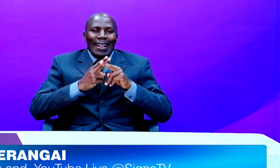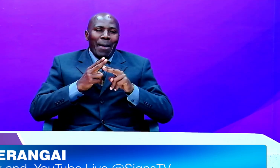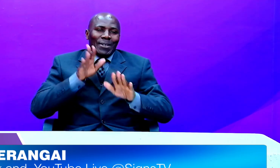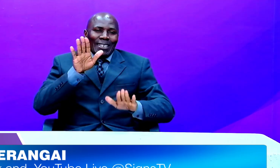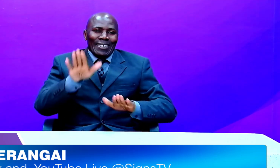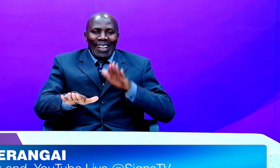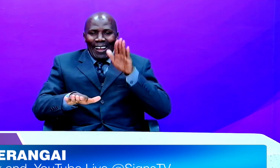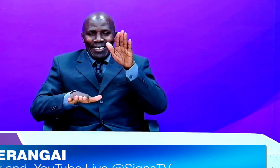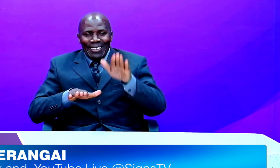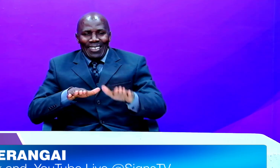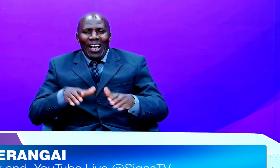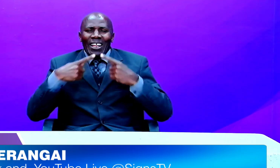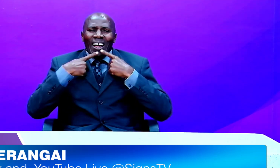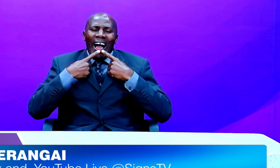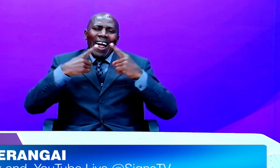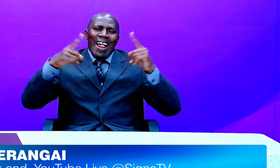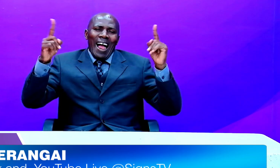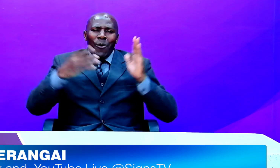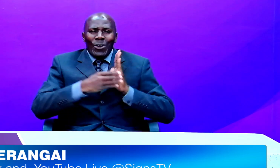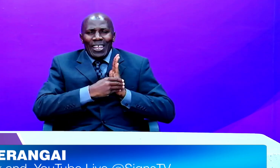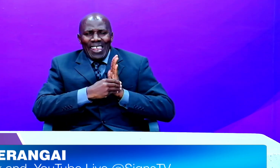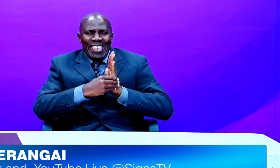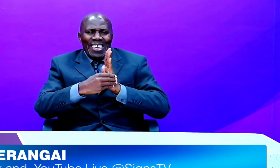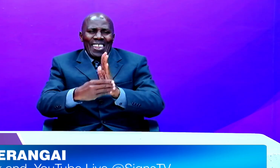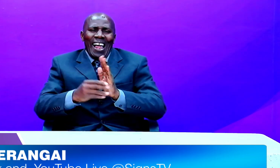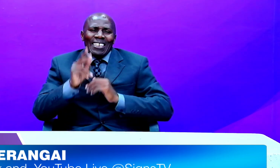Omondi. On to our first news item.